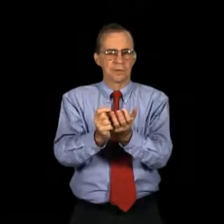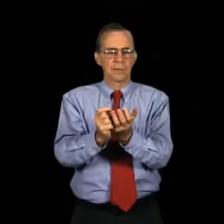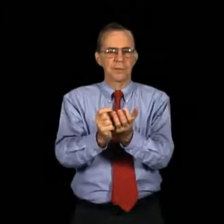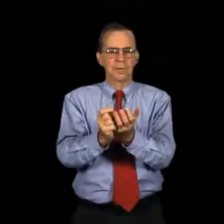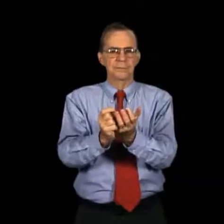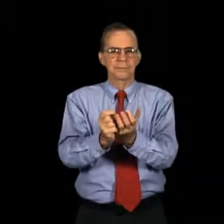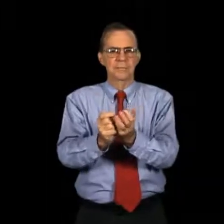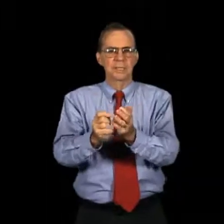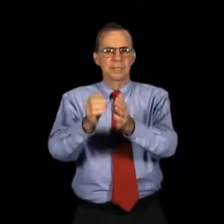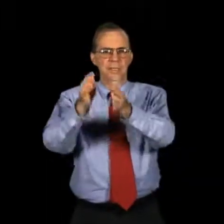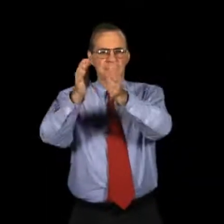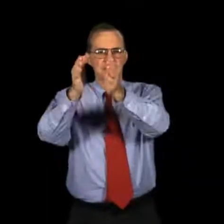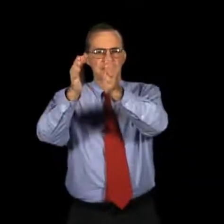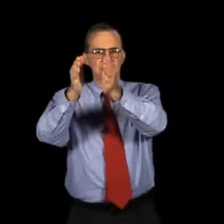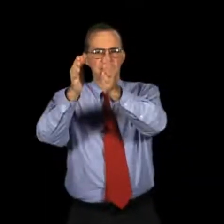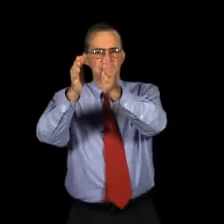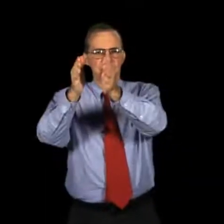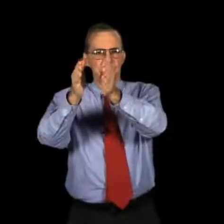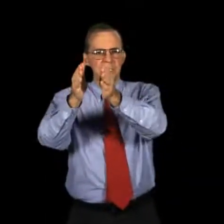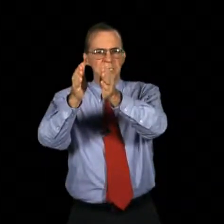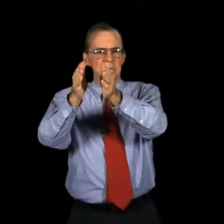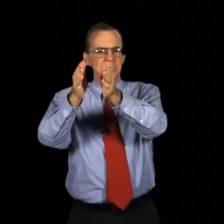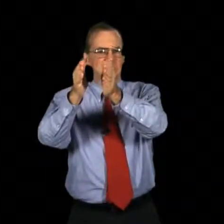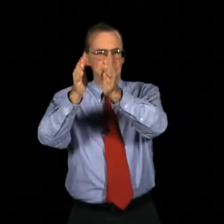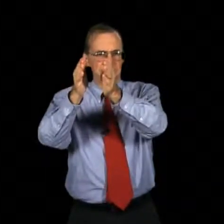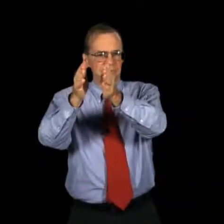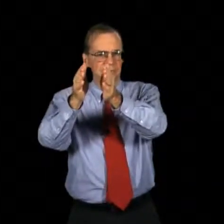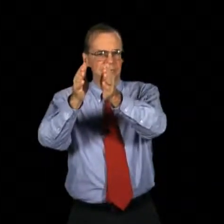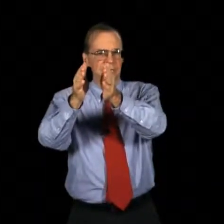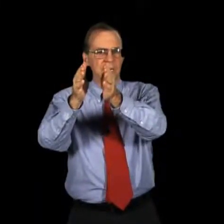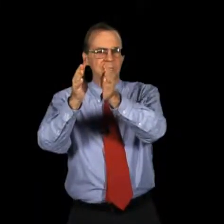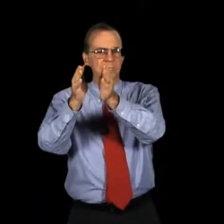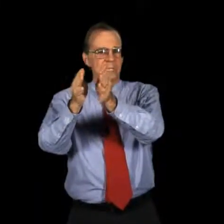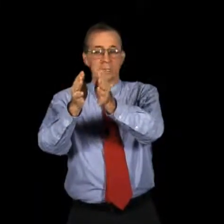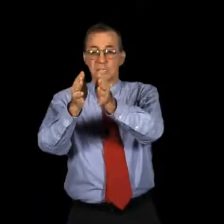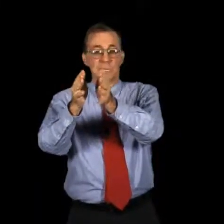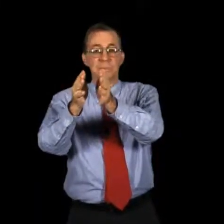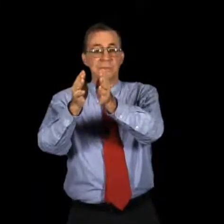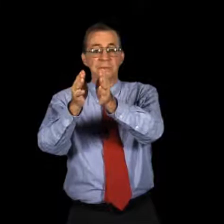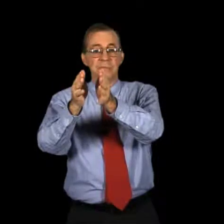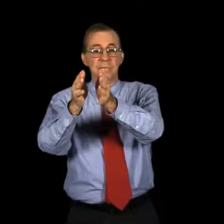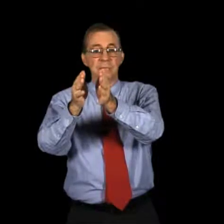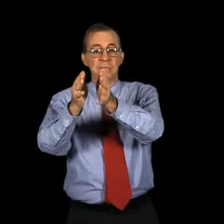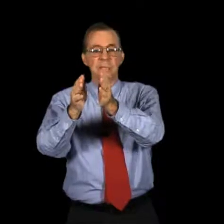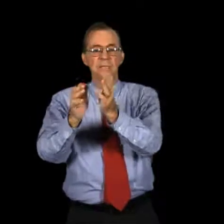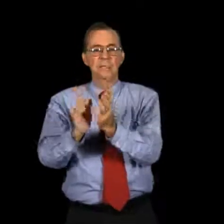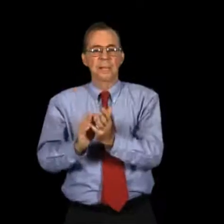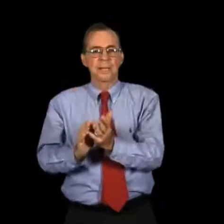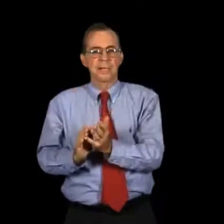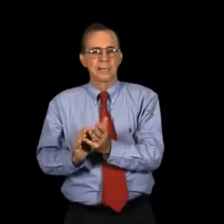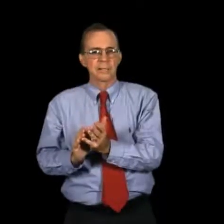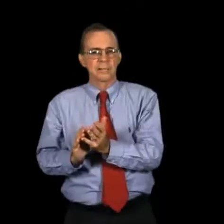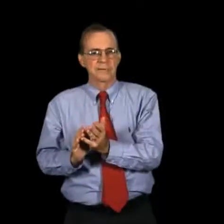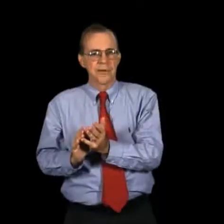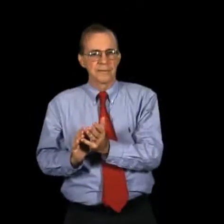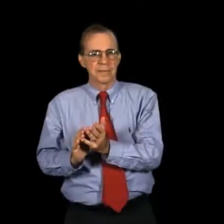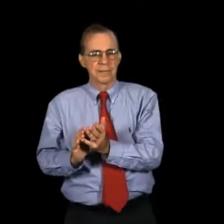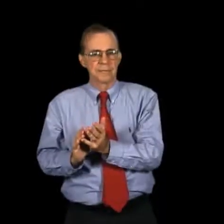to 1. With a pot size of $50 and the same bet of 10, your pot odds are 5 to 1.